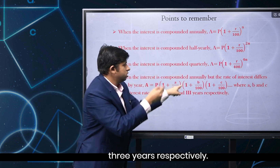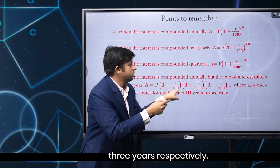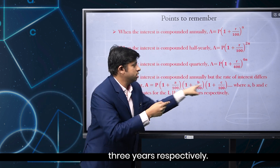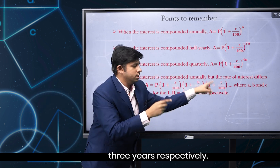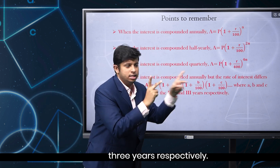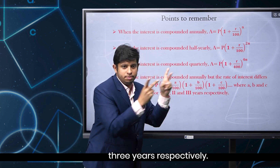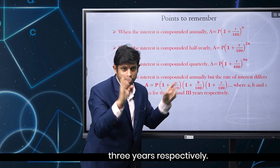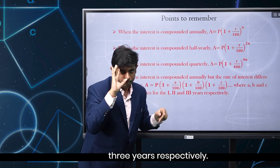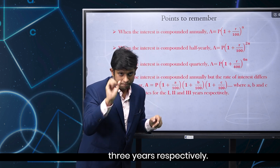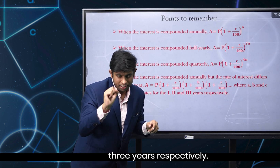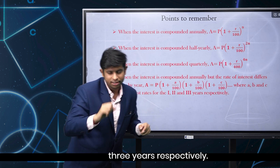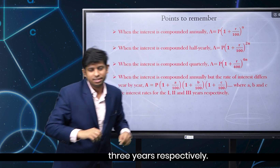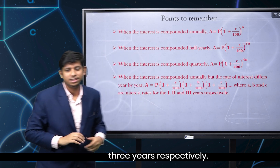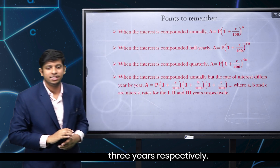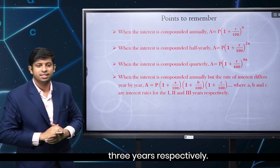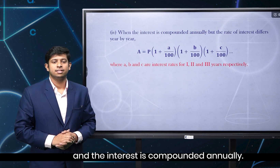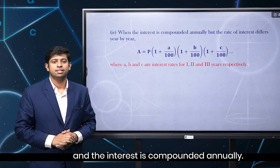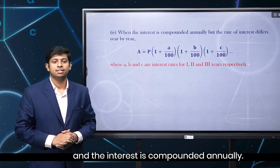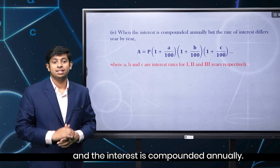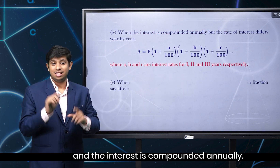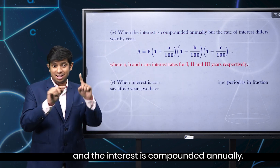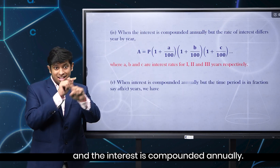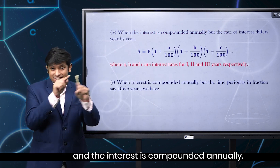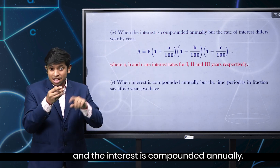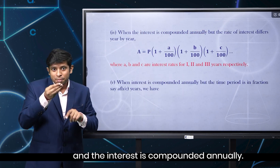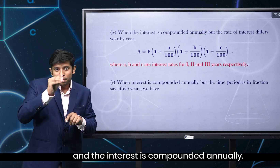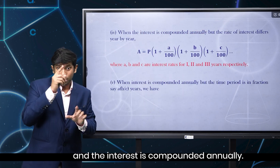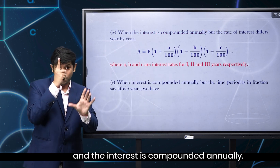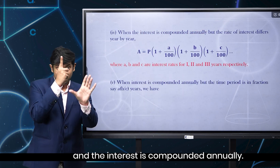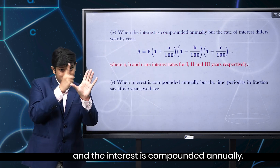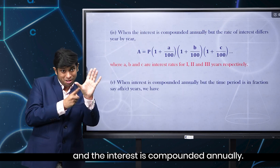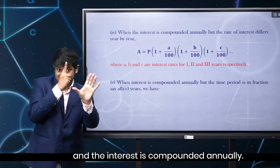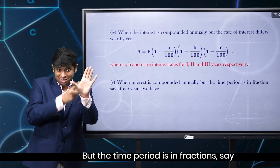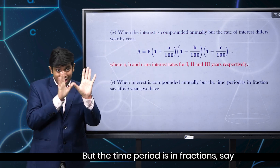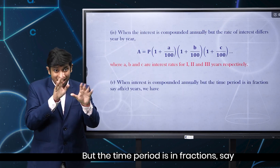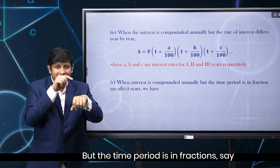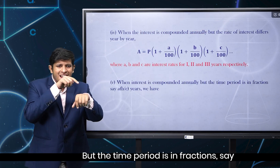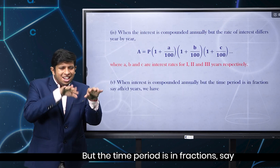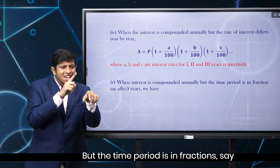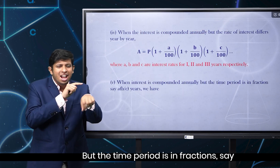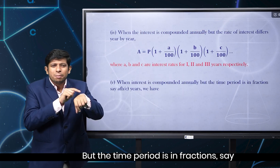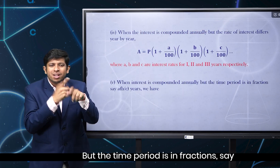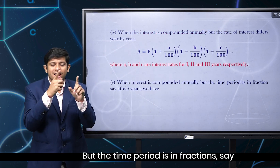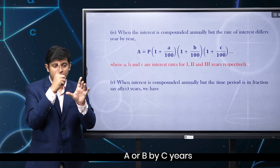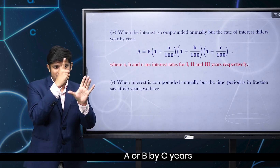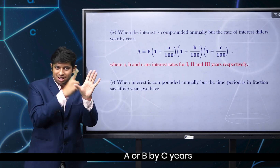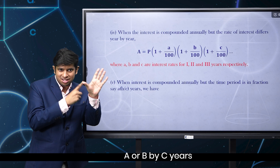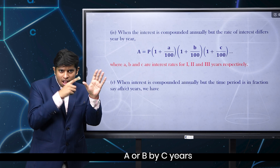When the interest is compounded annually, but the time period is in fractions, say a of b by